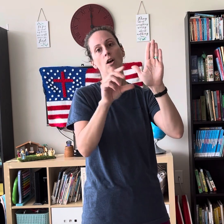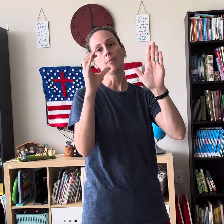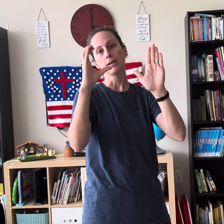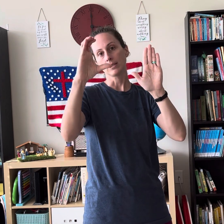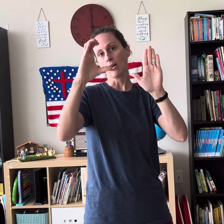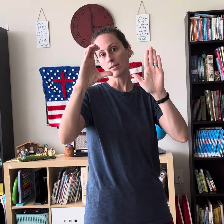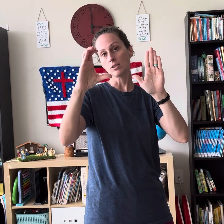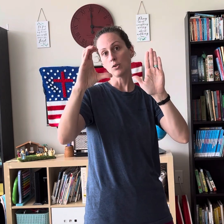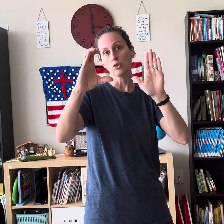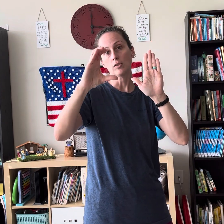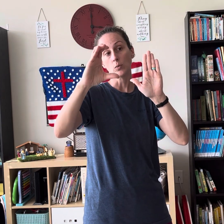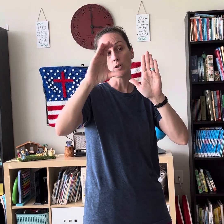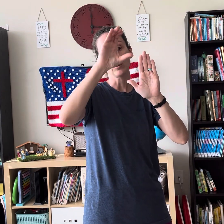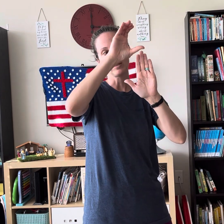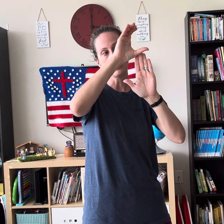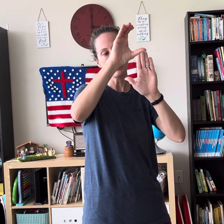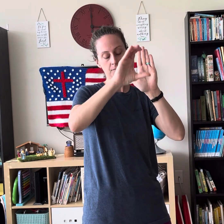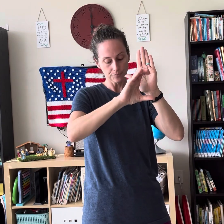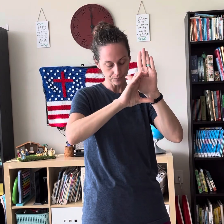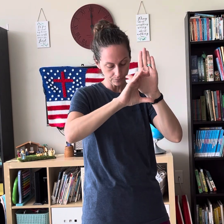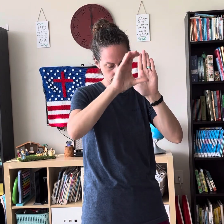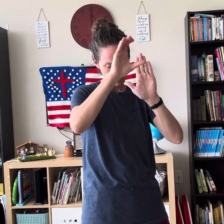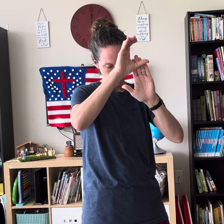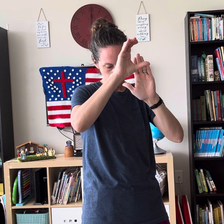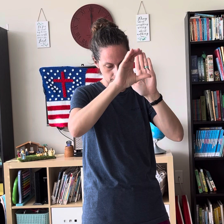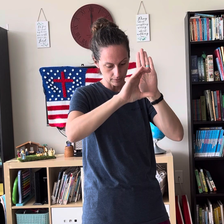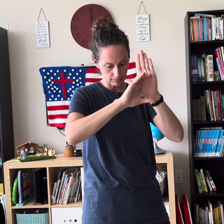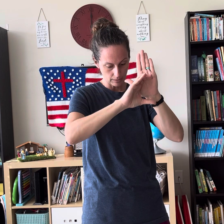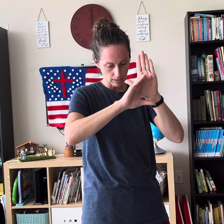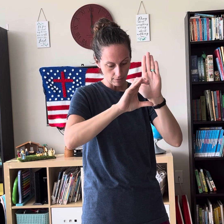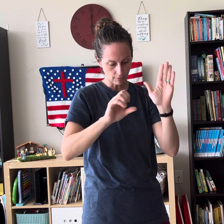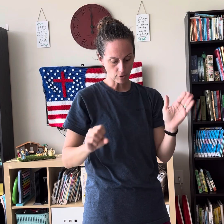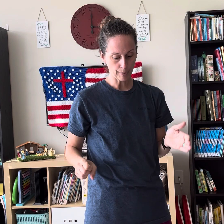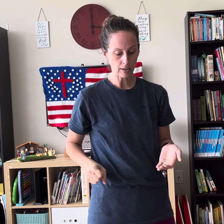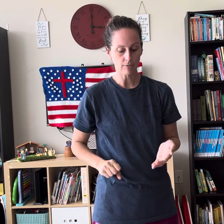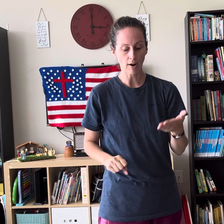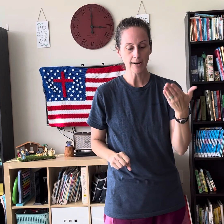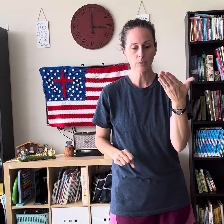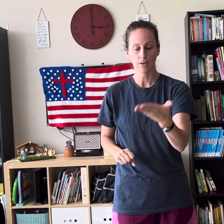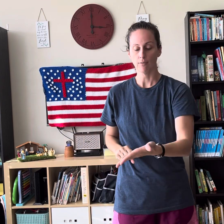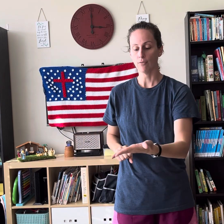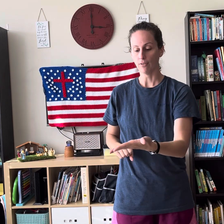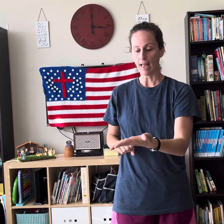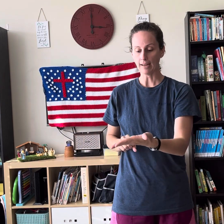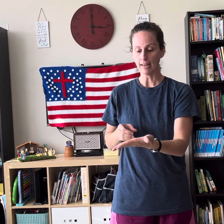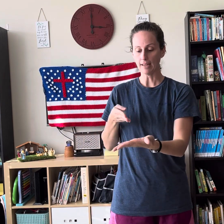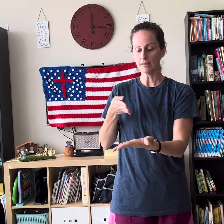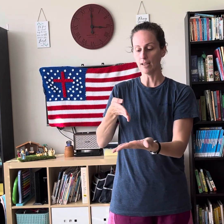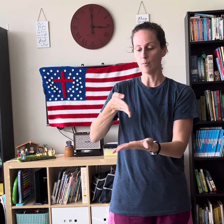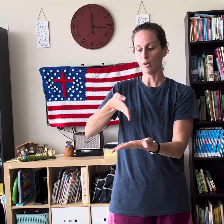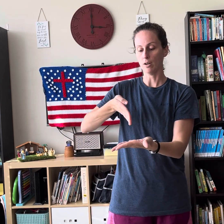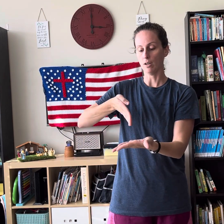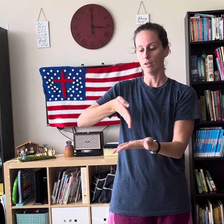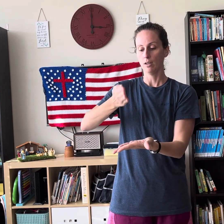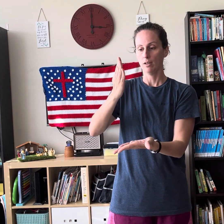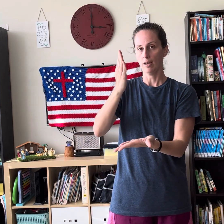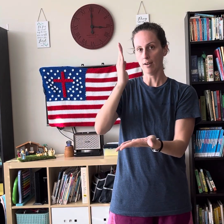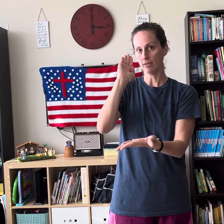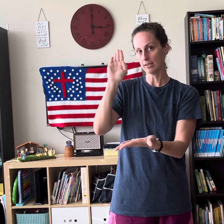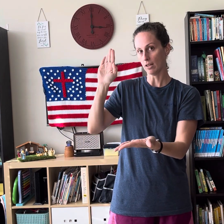but it's Constitution, so we're going to do a C. For the Bill of Rights, we're going to have a flat hand, and we're going to have this other